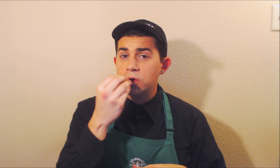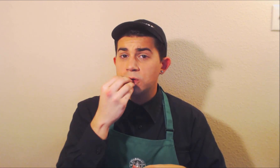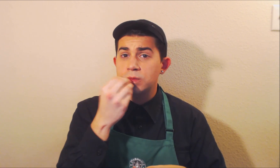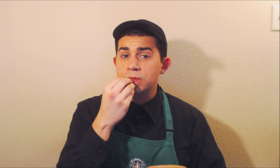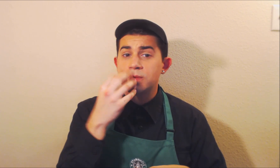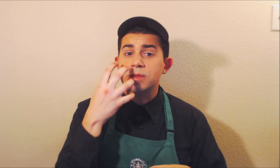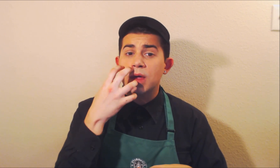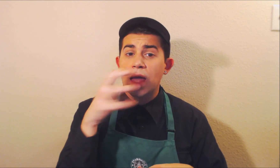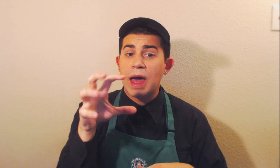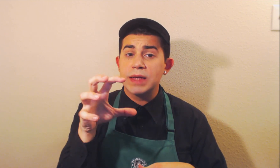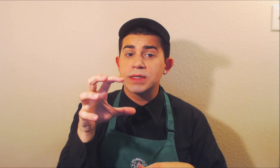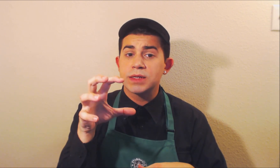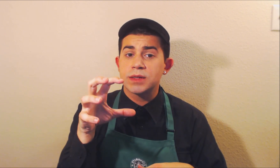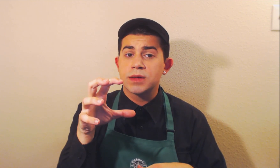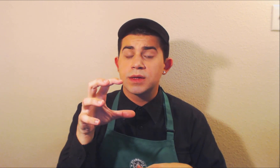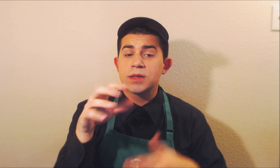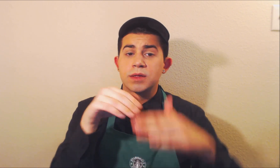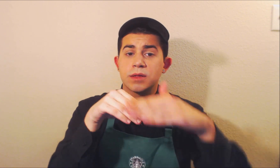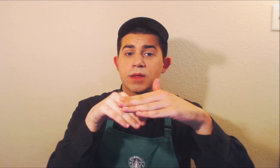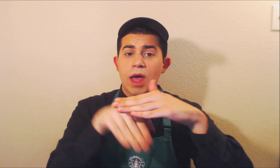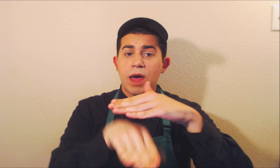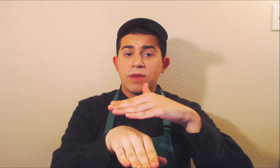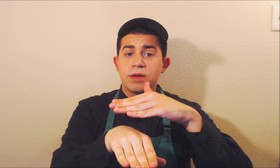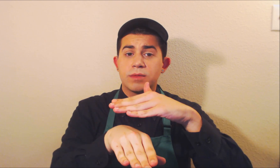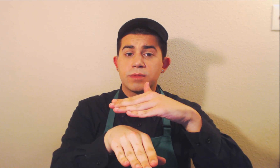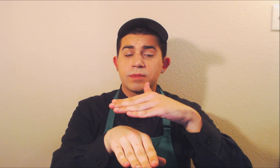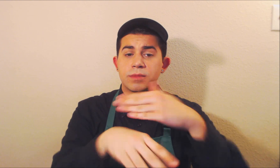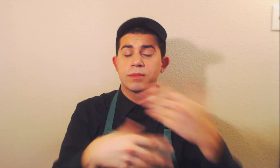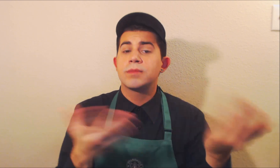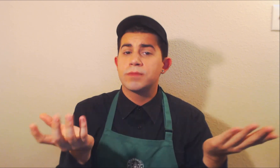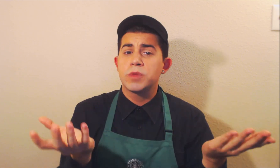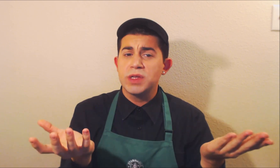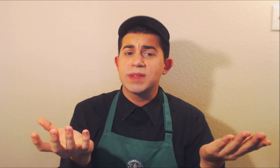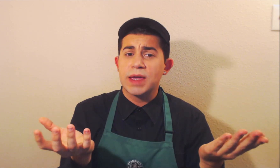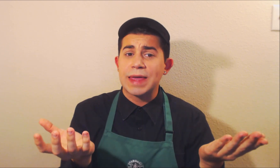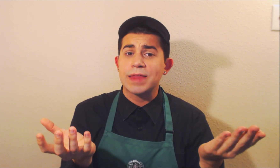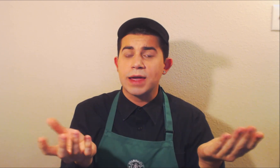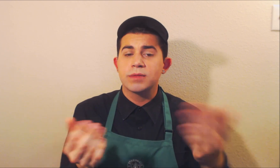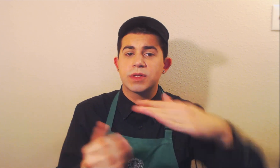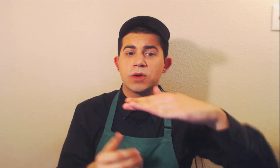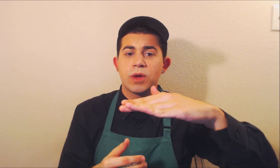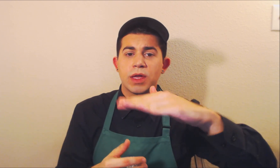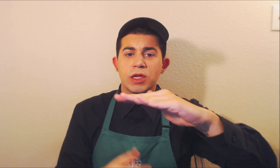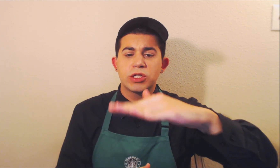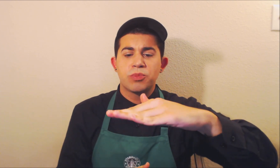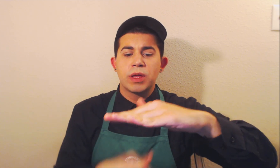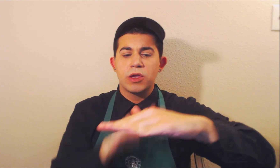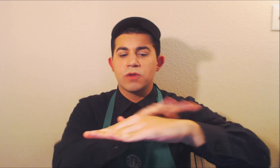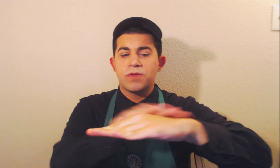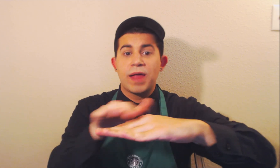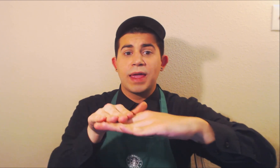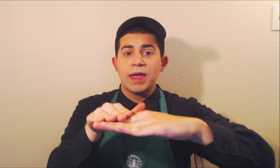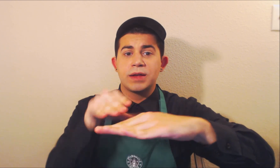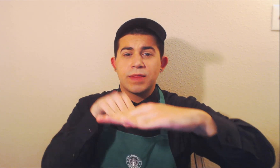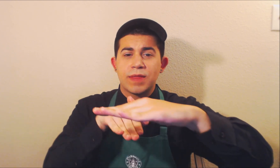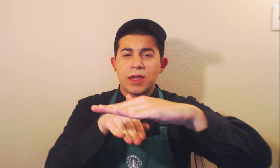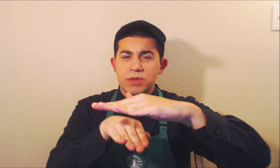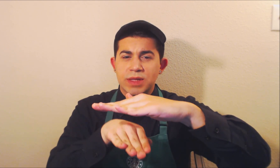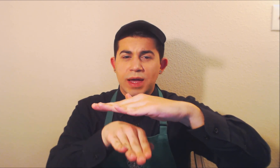Food, hot, oven. You can say it like that. So you just put your flat hand and then like you're